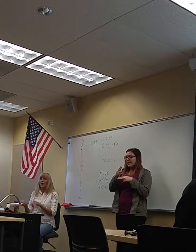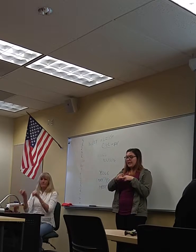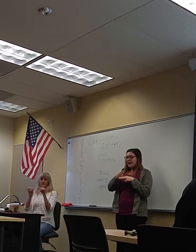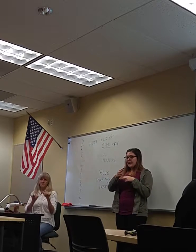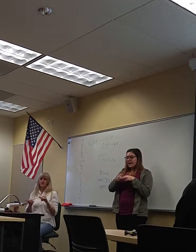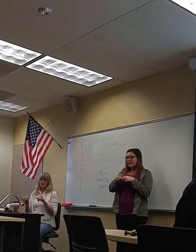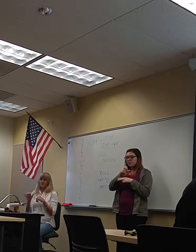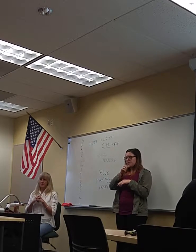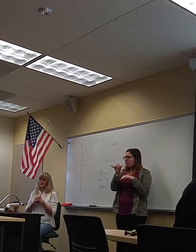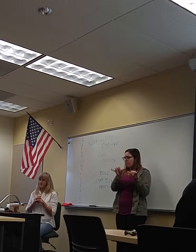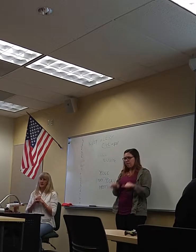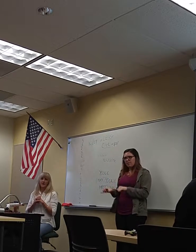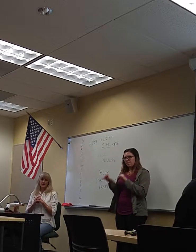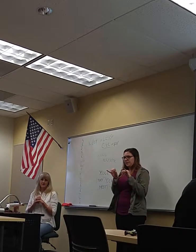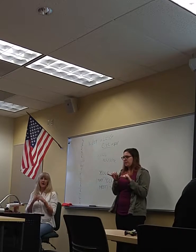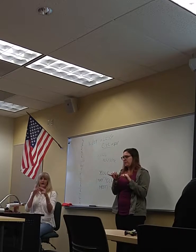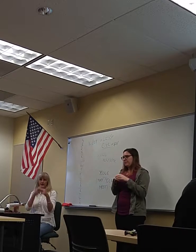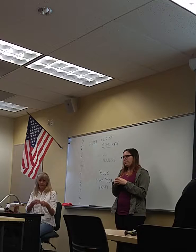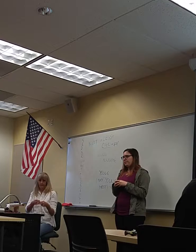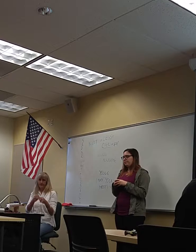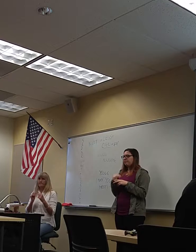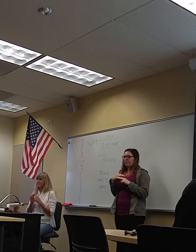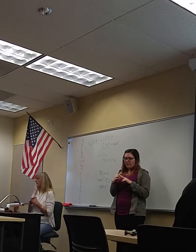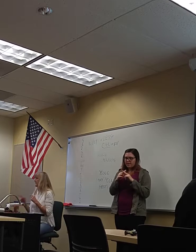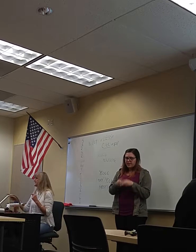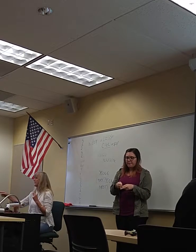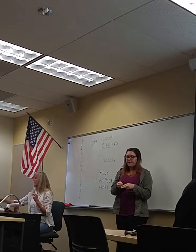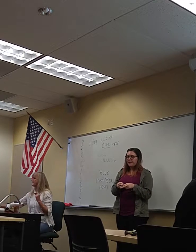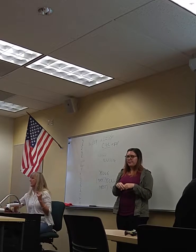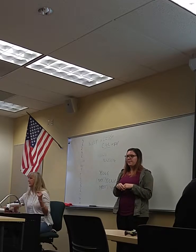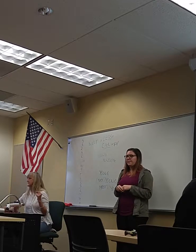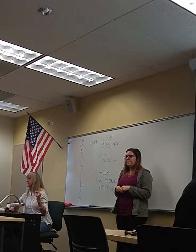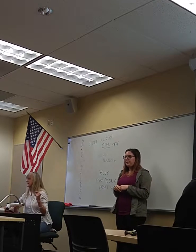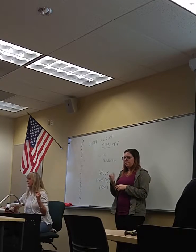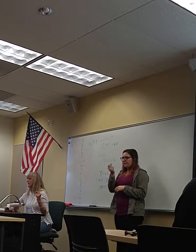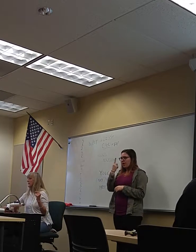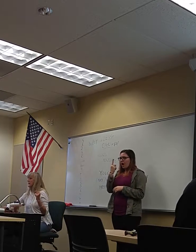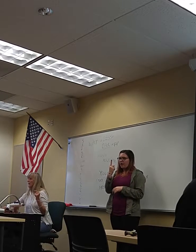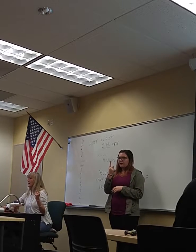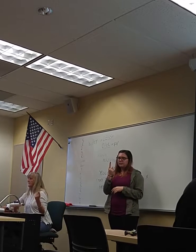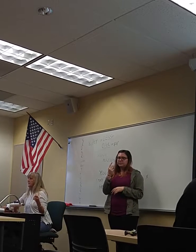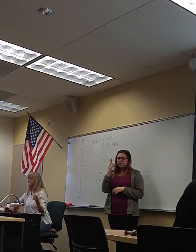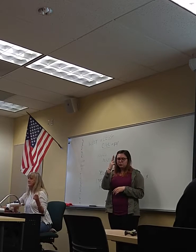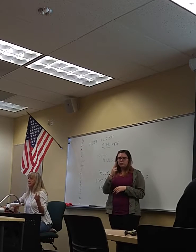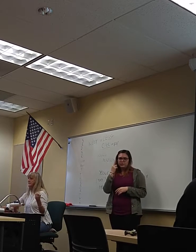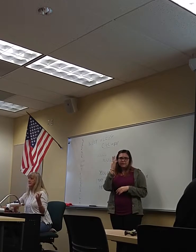common. Okay, I named them. Got it. So that's why that's there. Here's in the